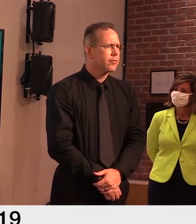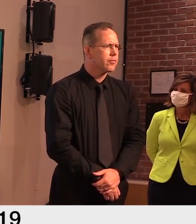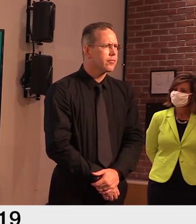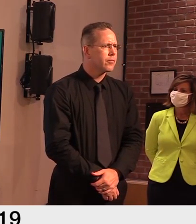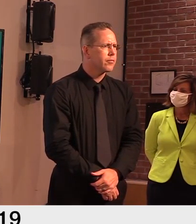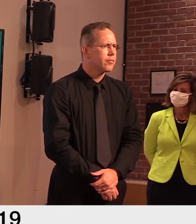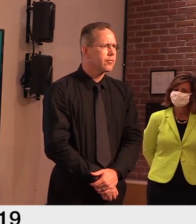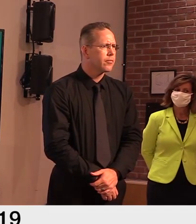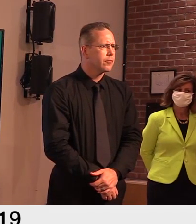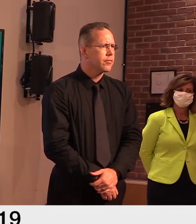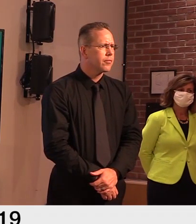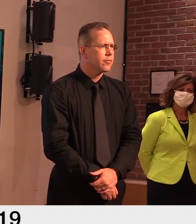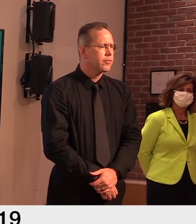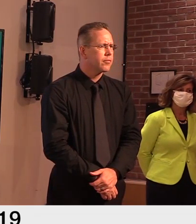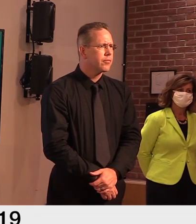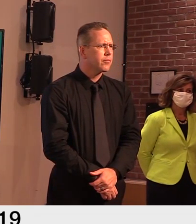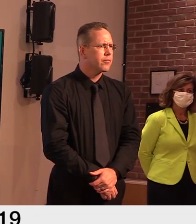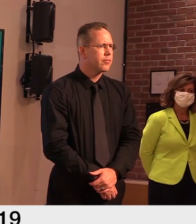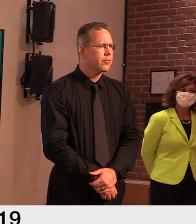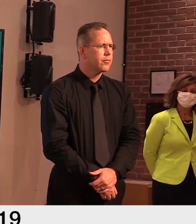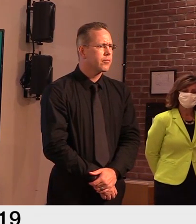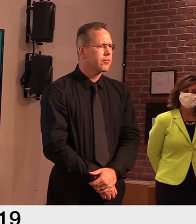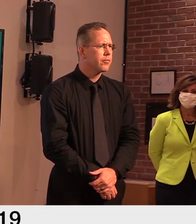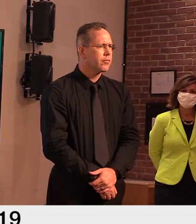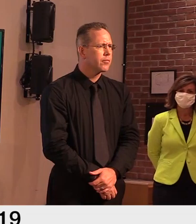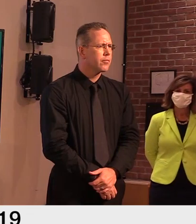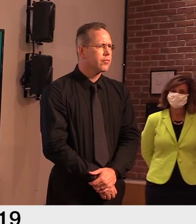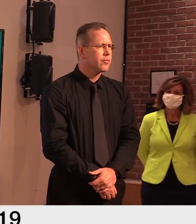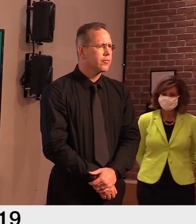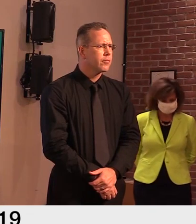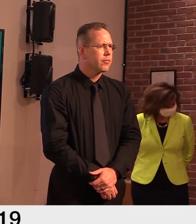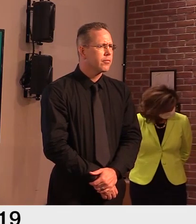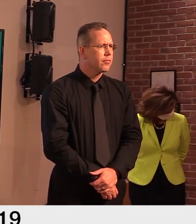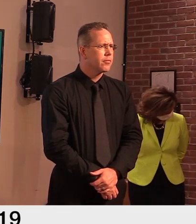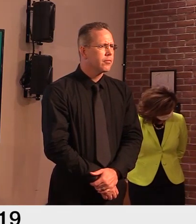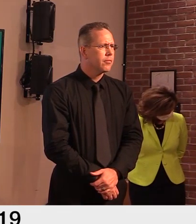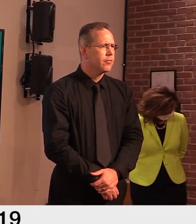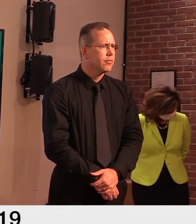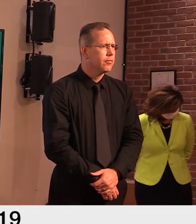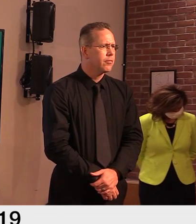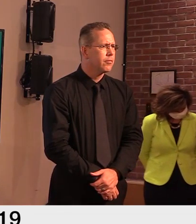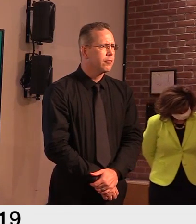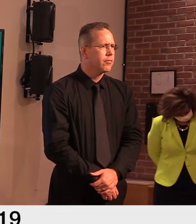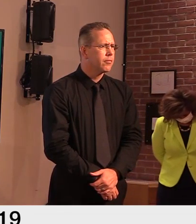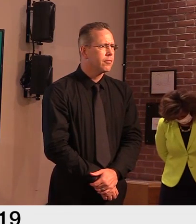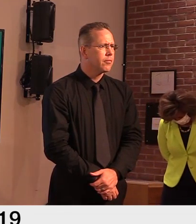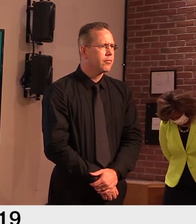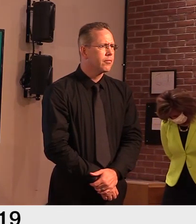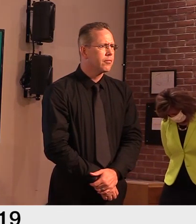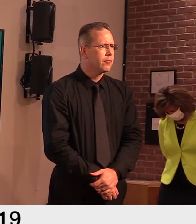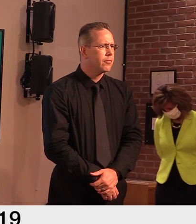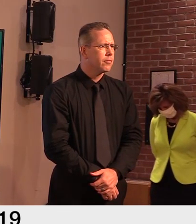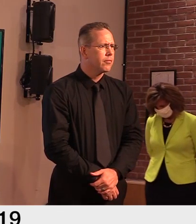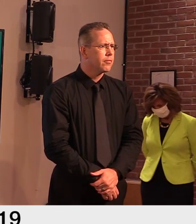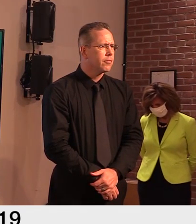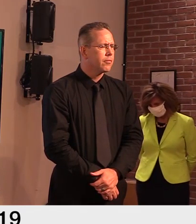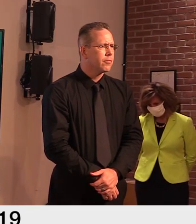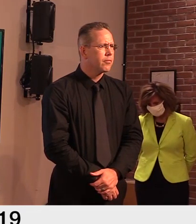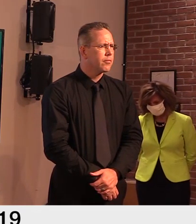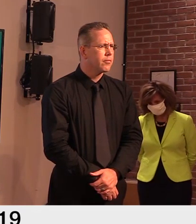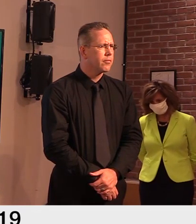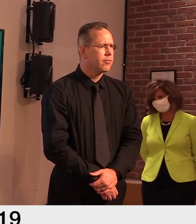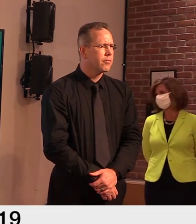But I mean, you had a situation where in Minnesota, I mean, theirs apparently are public, but the guy